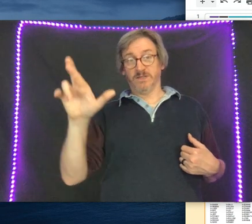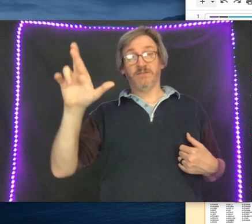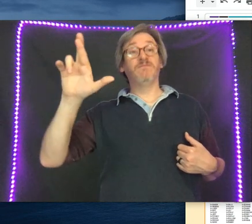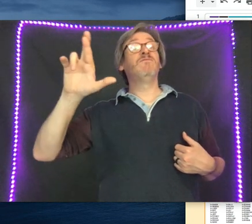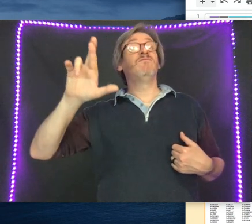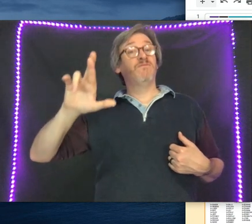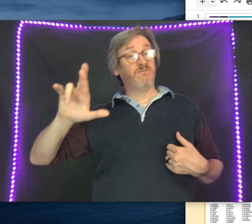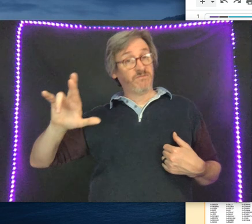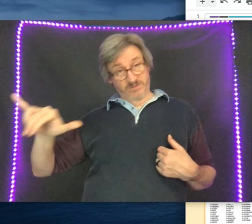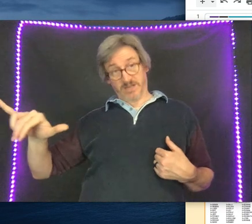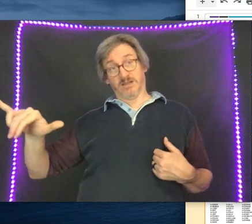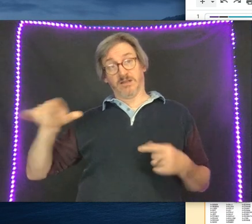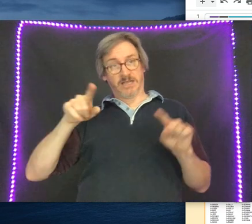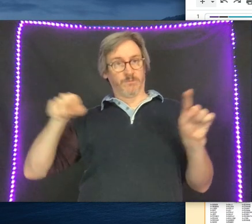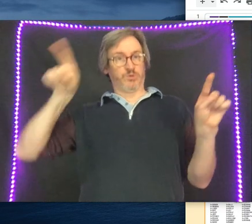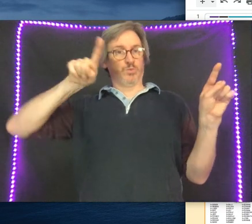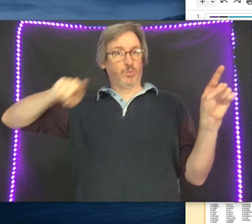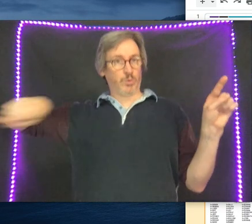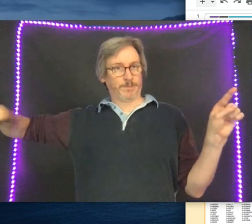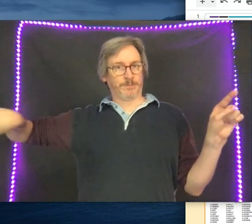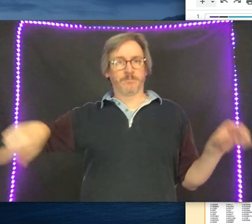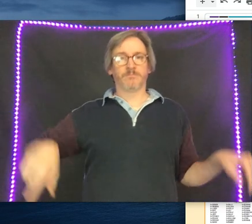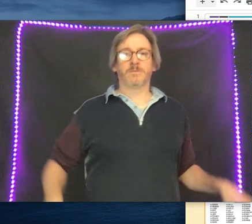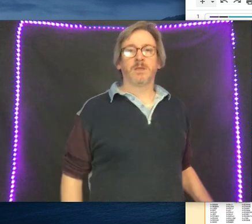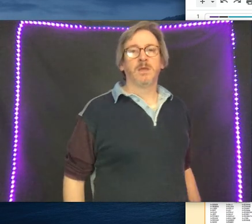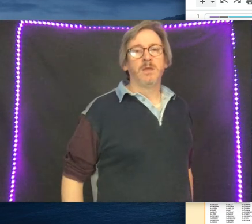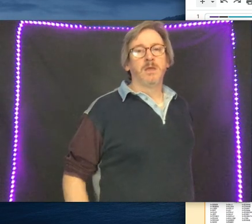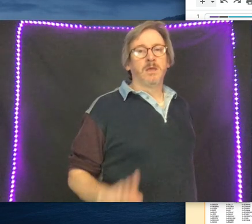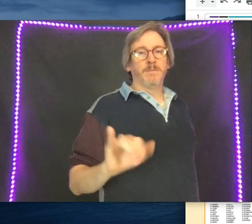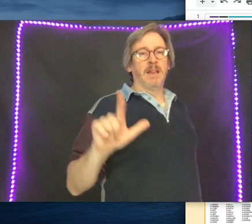of lift and it like a